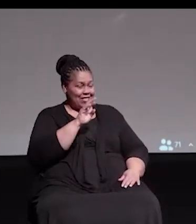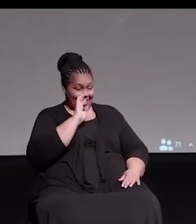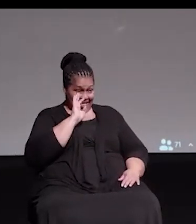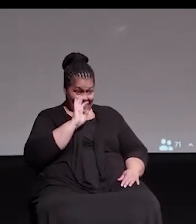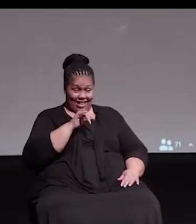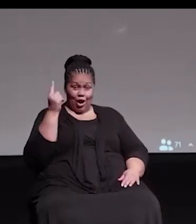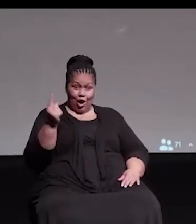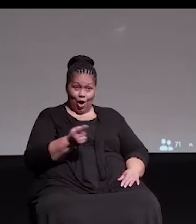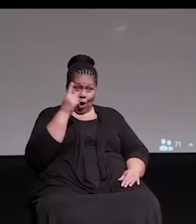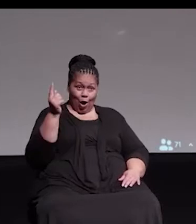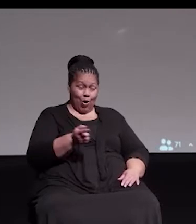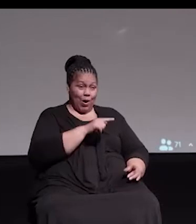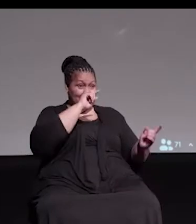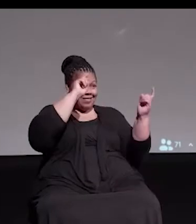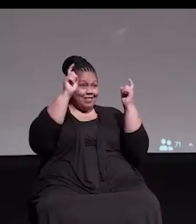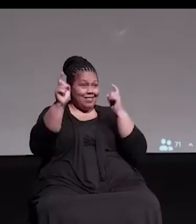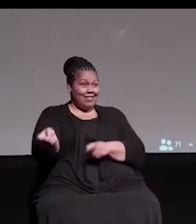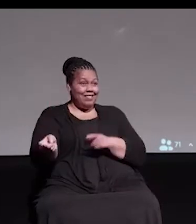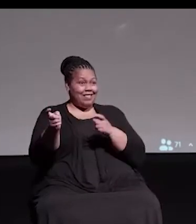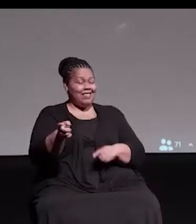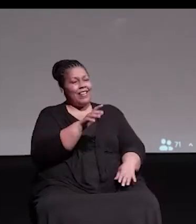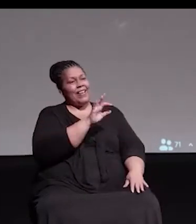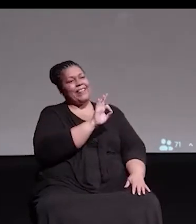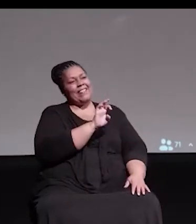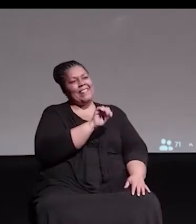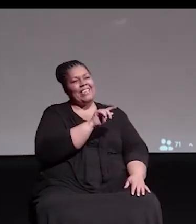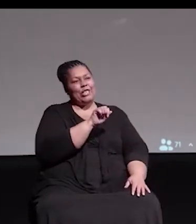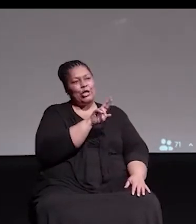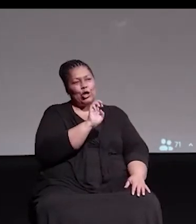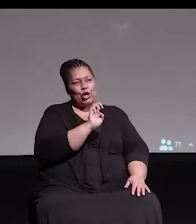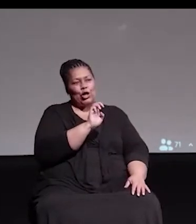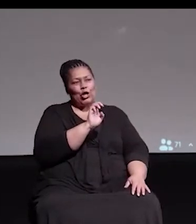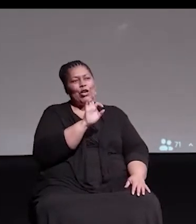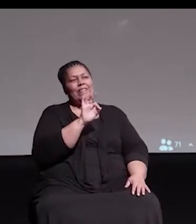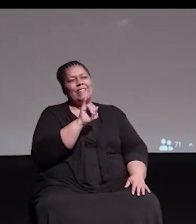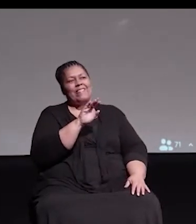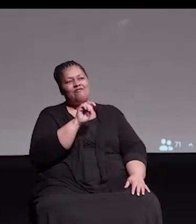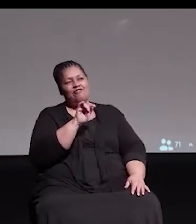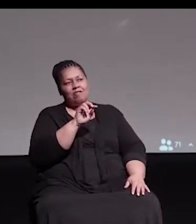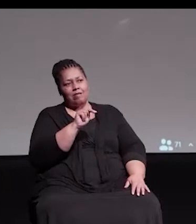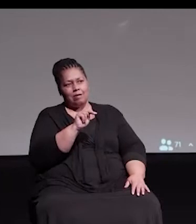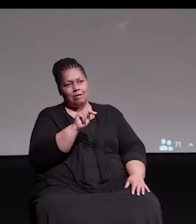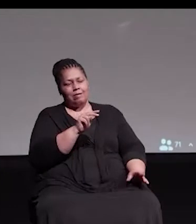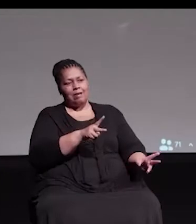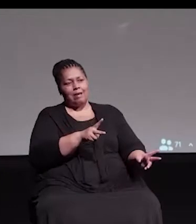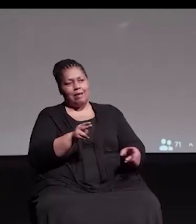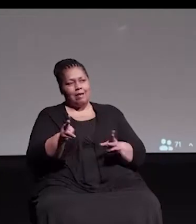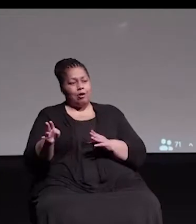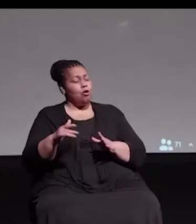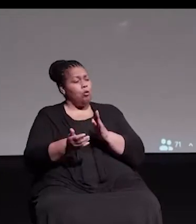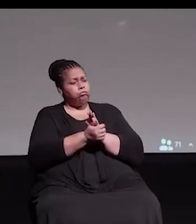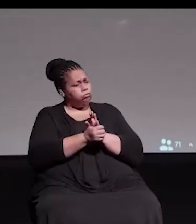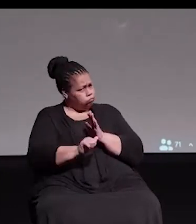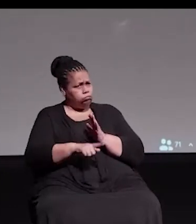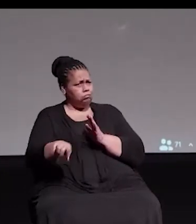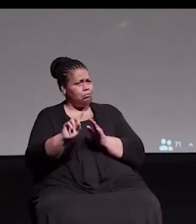virtually always goes to feature fiction editors, and they, you know, super talented people who